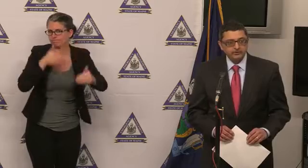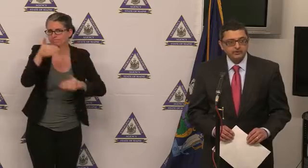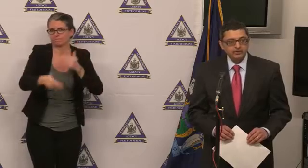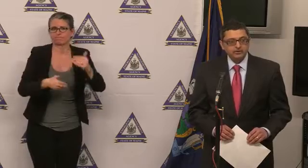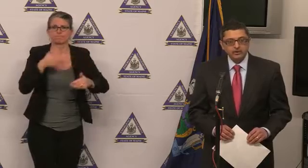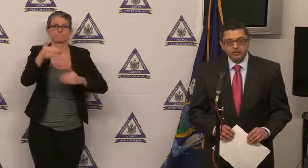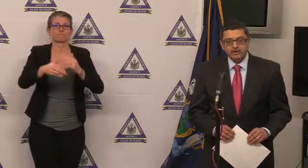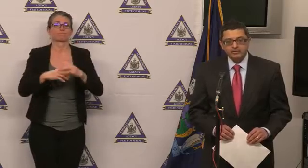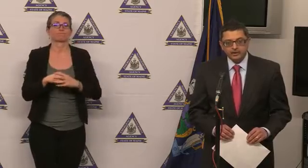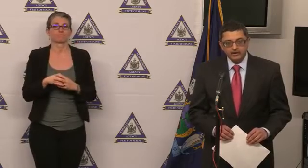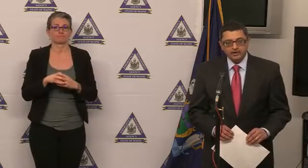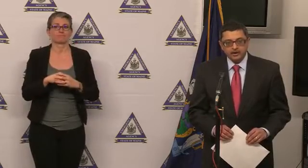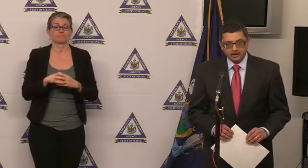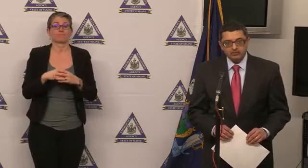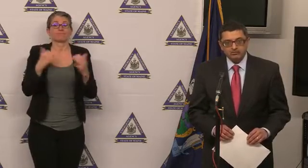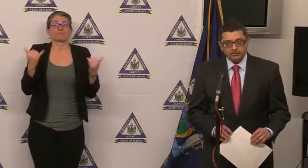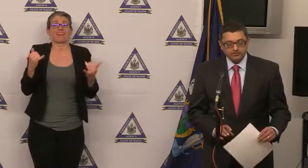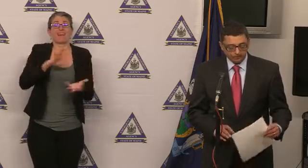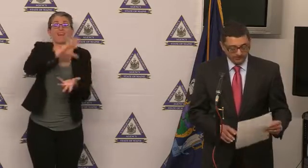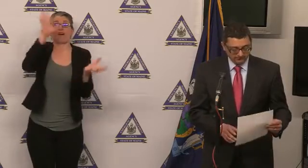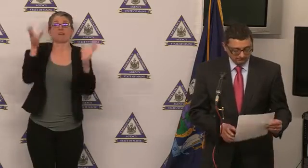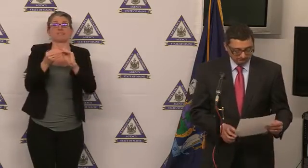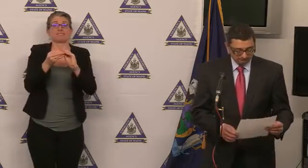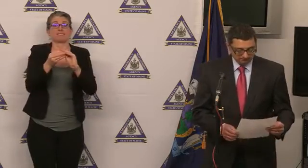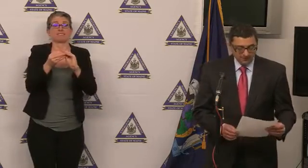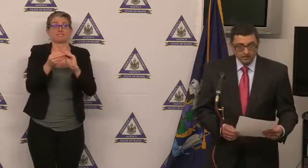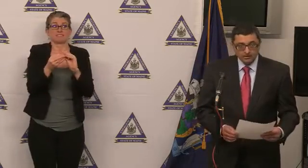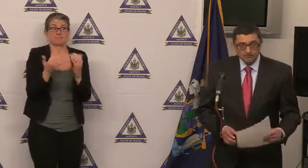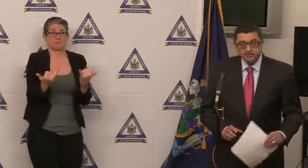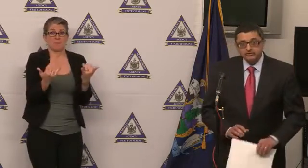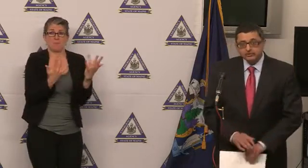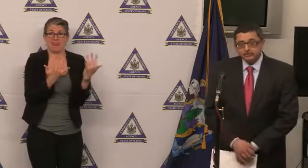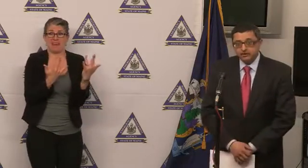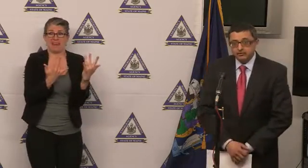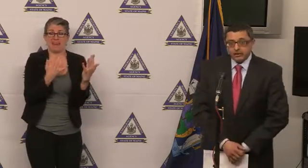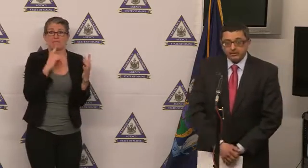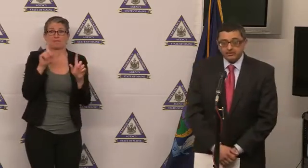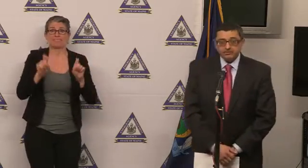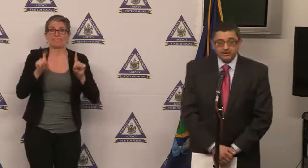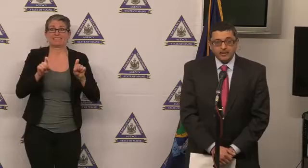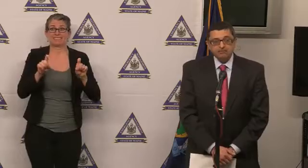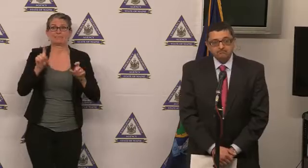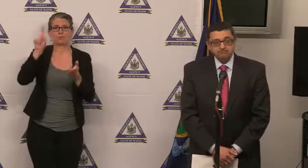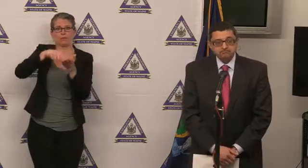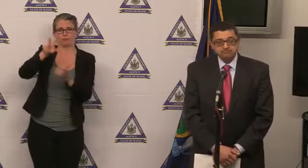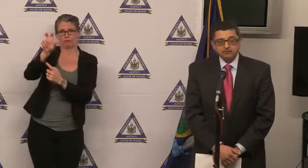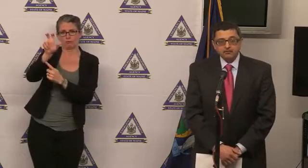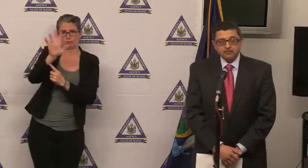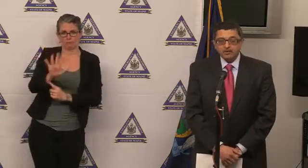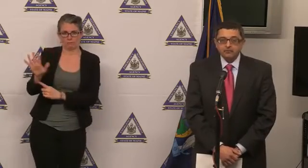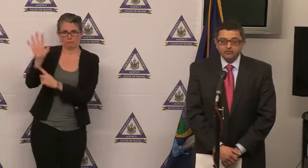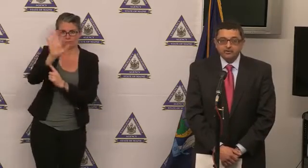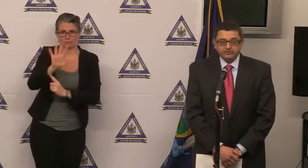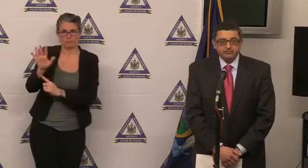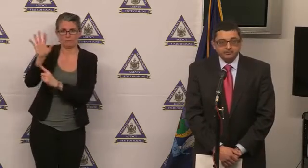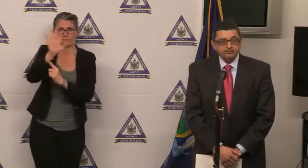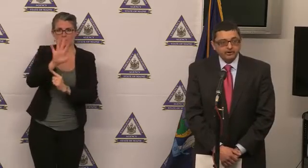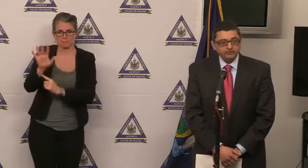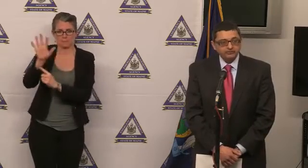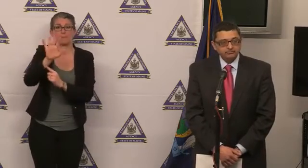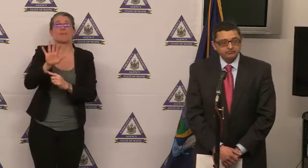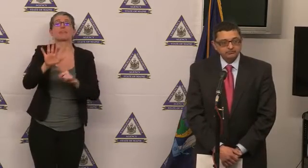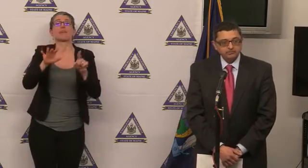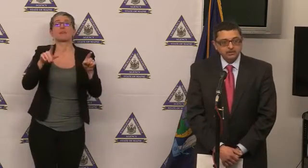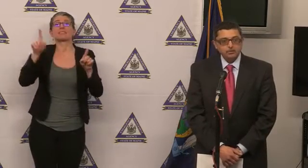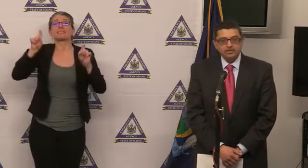tests awaiting running at our laboratory. Let me just say right up at the top, that number is unacceptable to